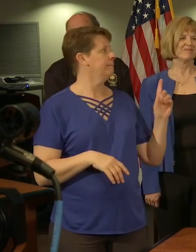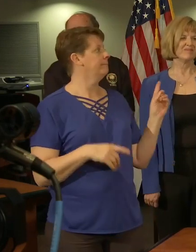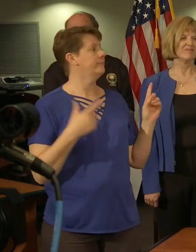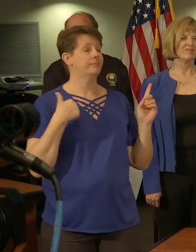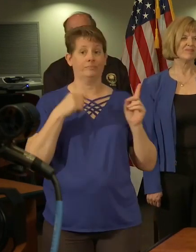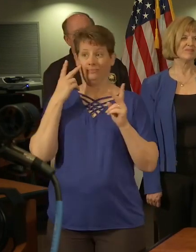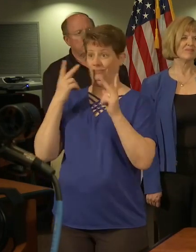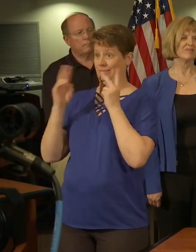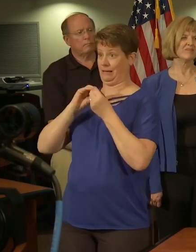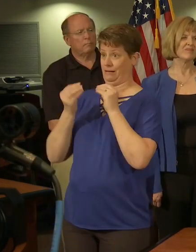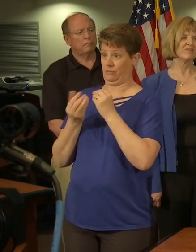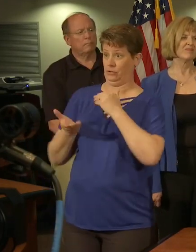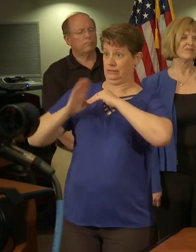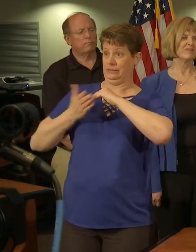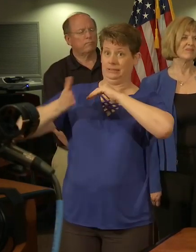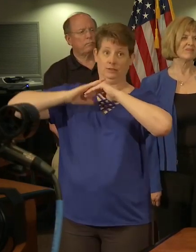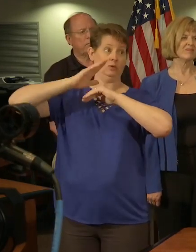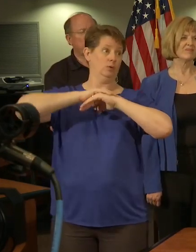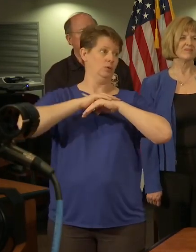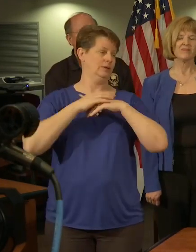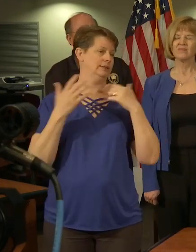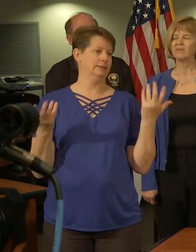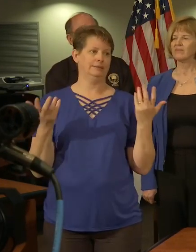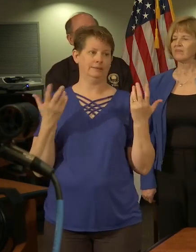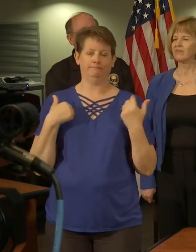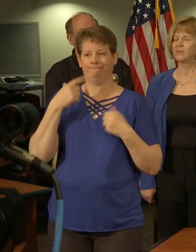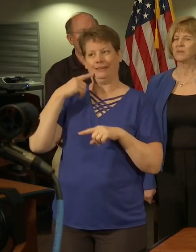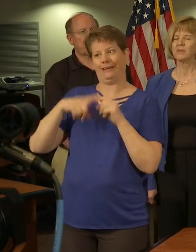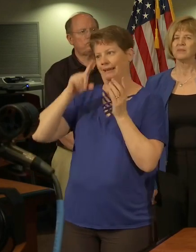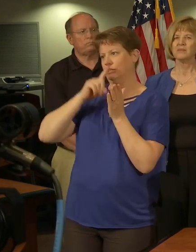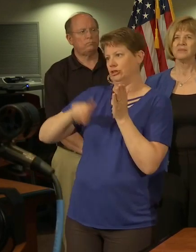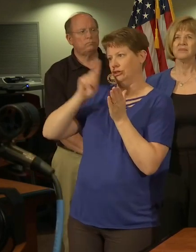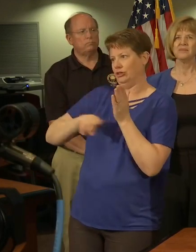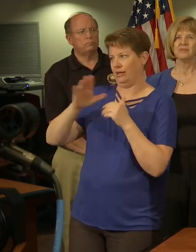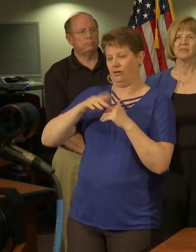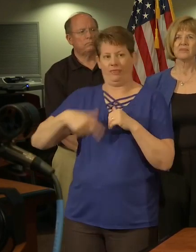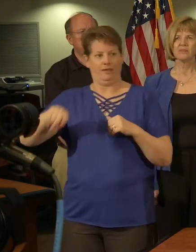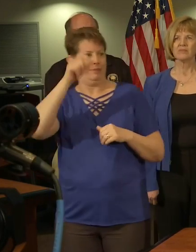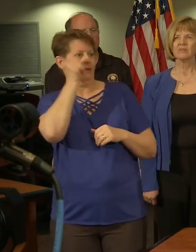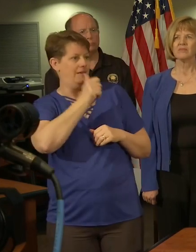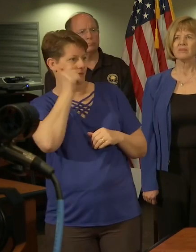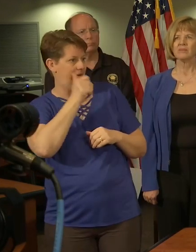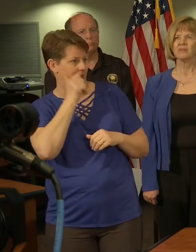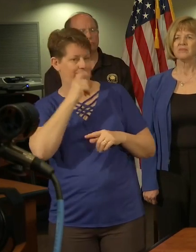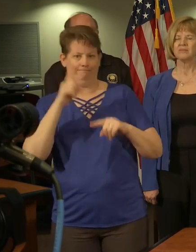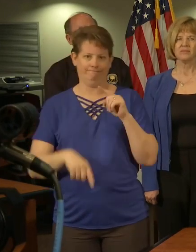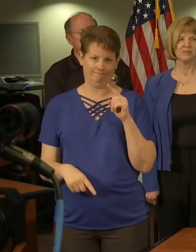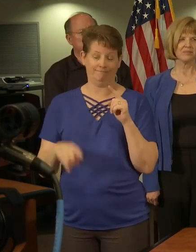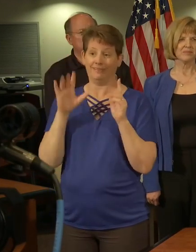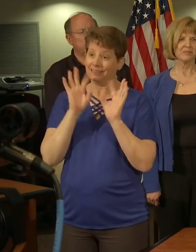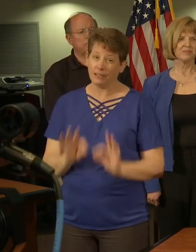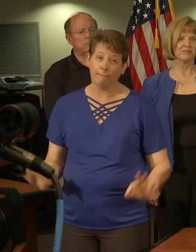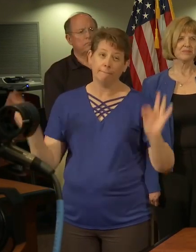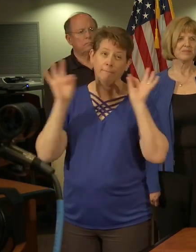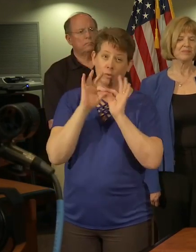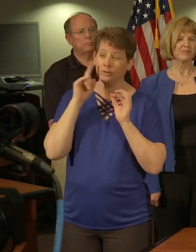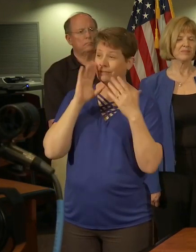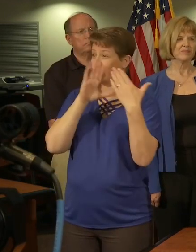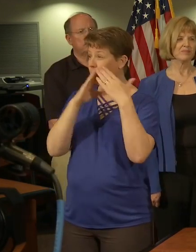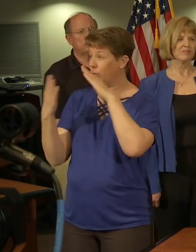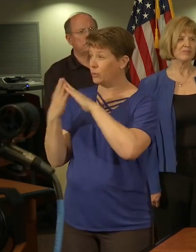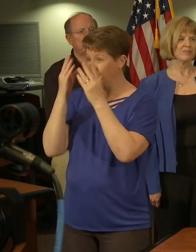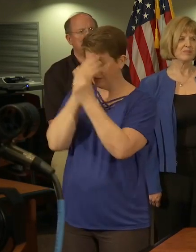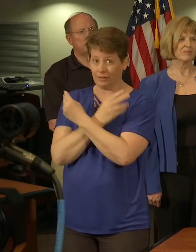begin to increase, we do not have a way to check on individuals every day and check on their location. And this is the importance of these